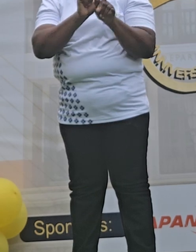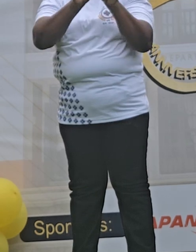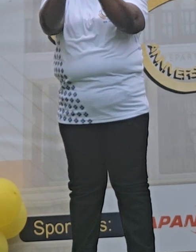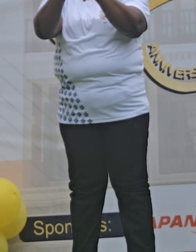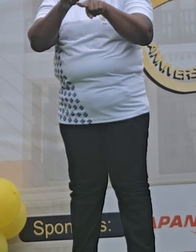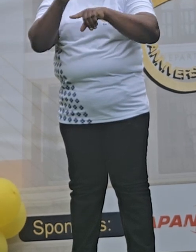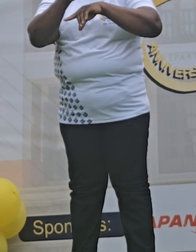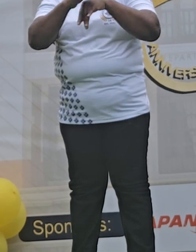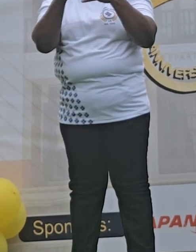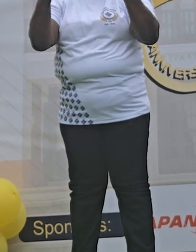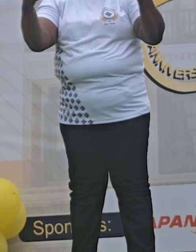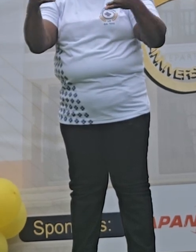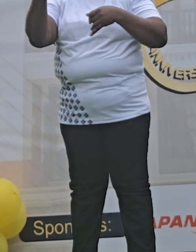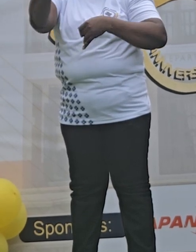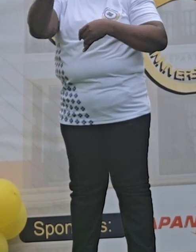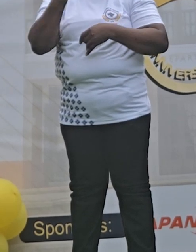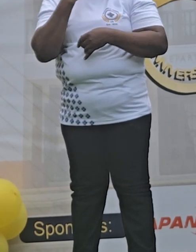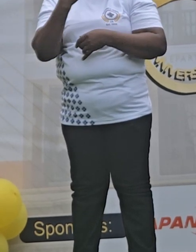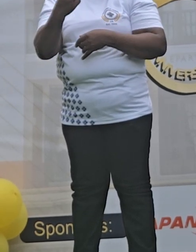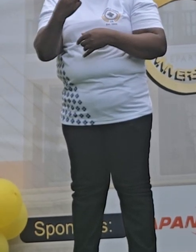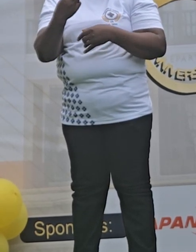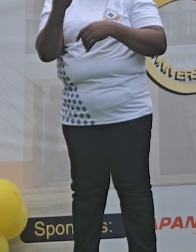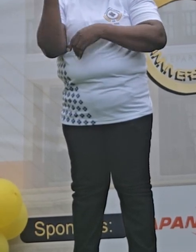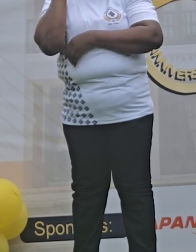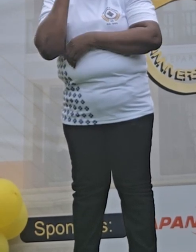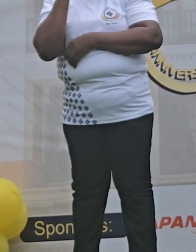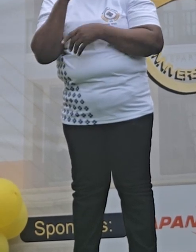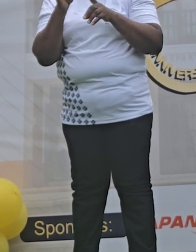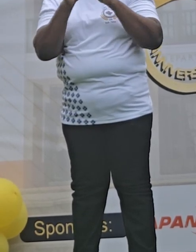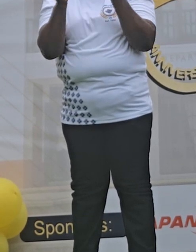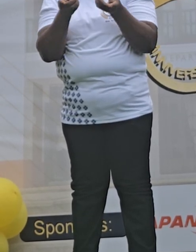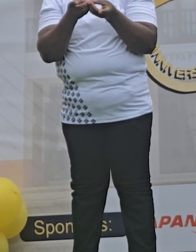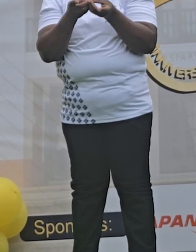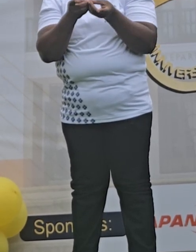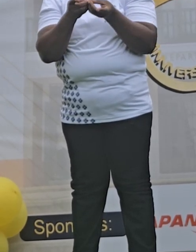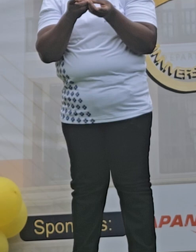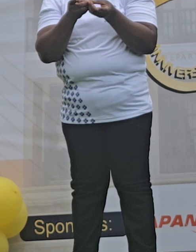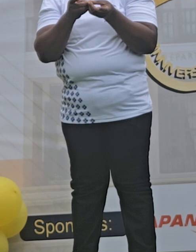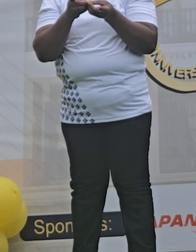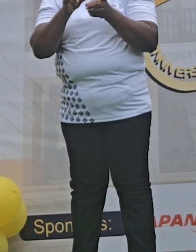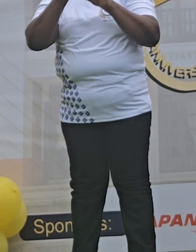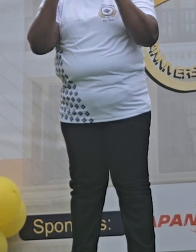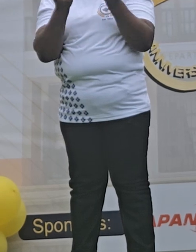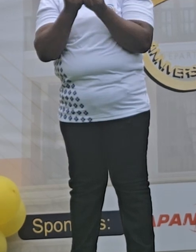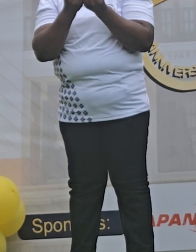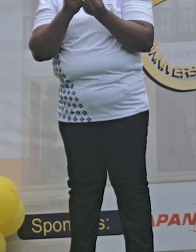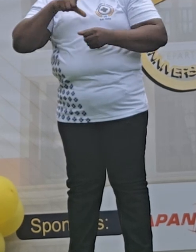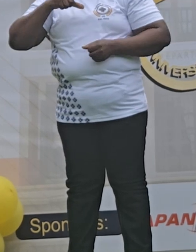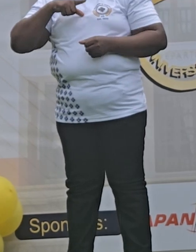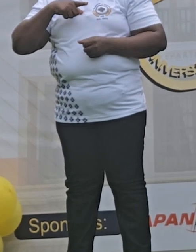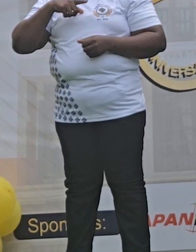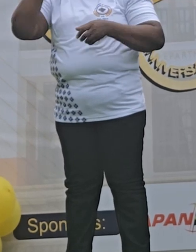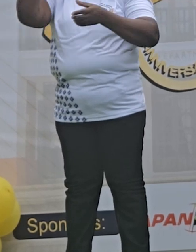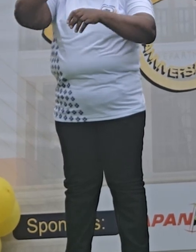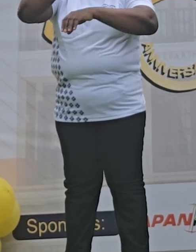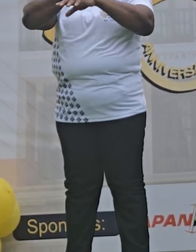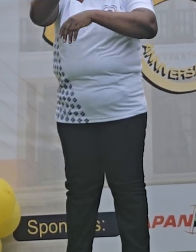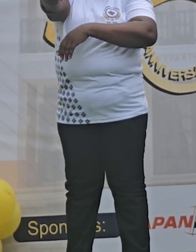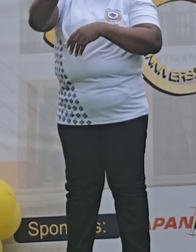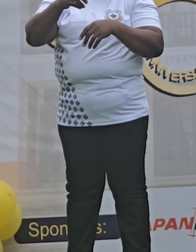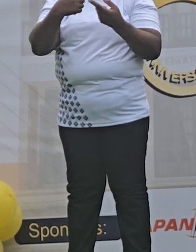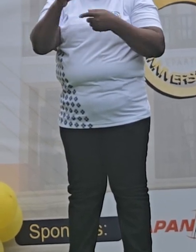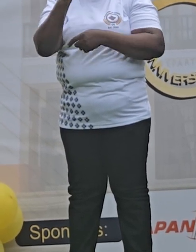go online and then history of the Department of Sociology, Legon. You'll get a 20-30